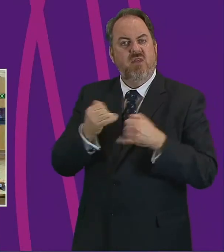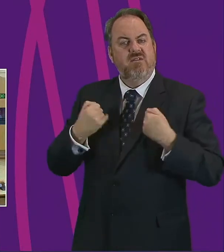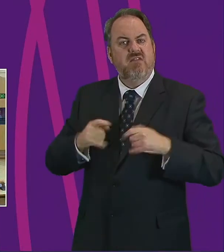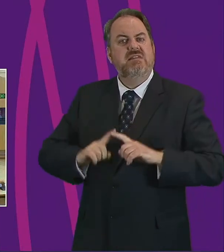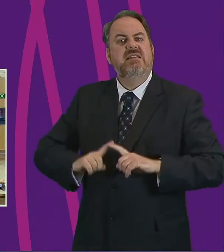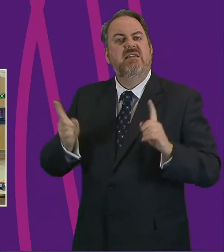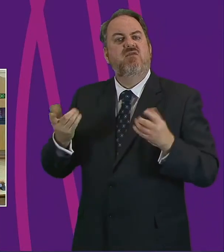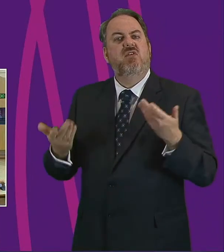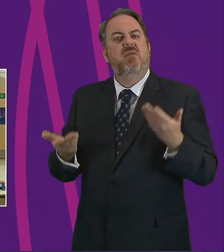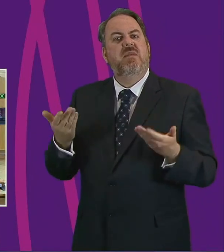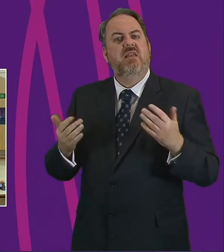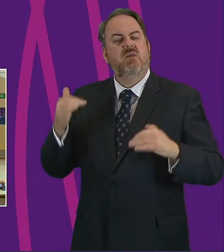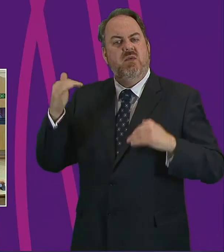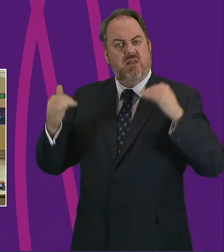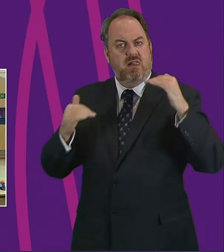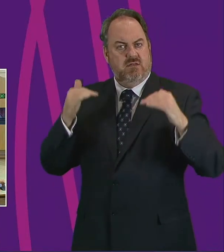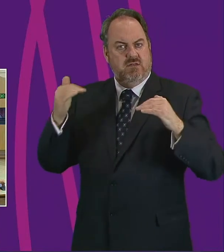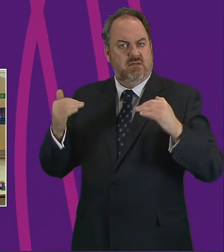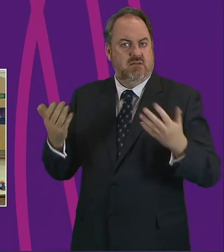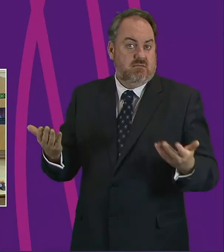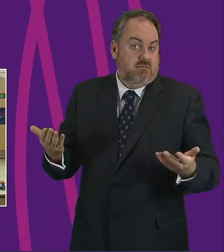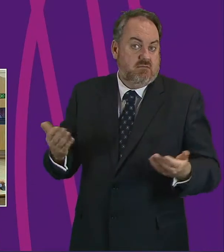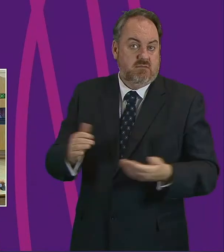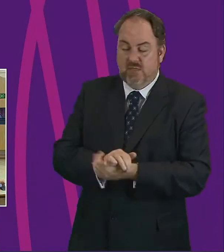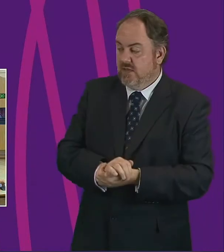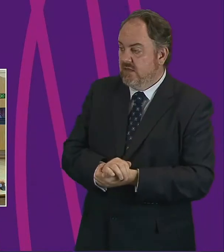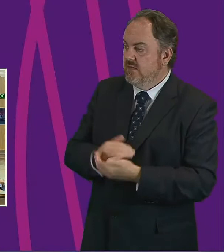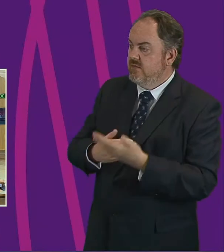Ross Greer, followed by Jeremy Balfour.